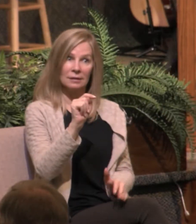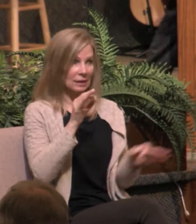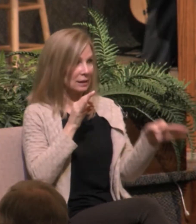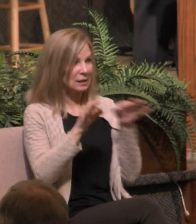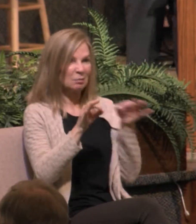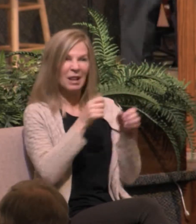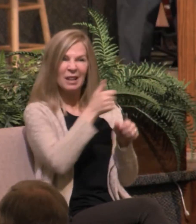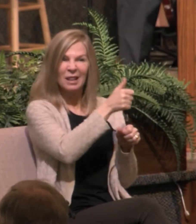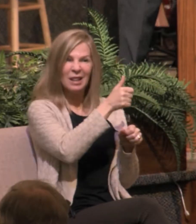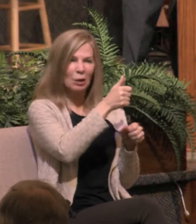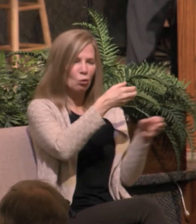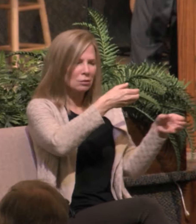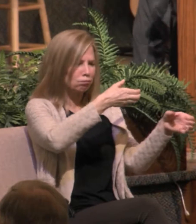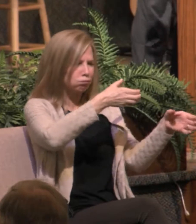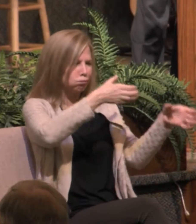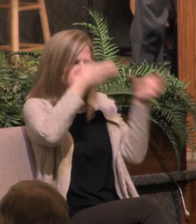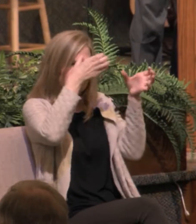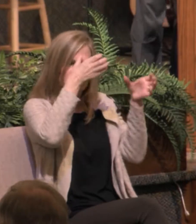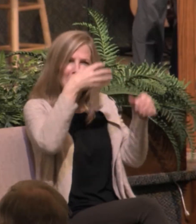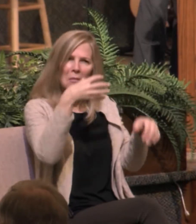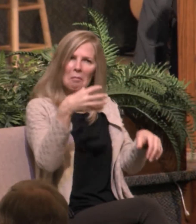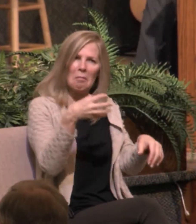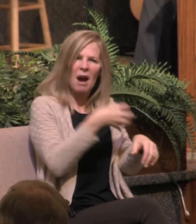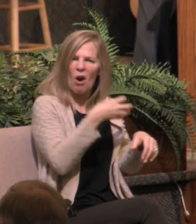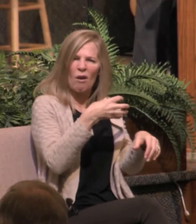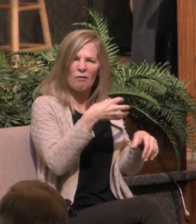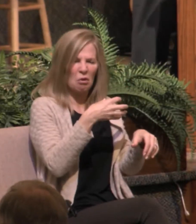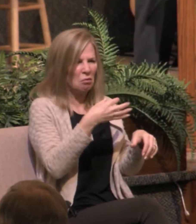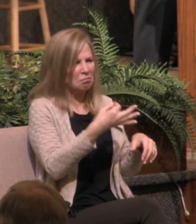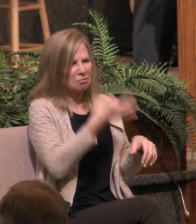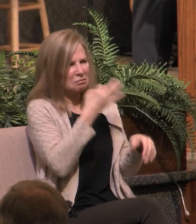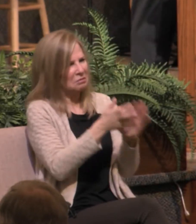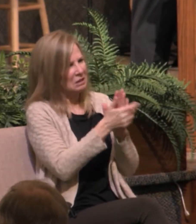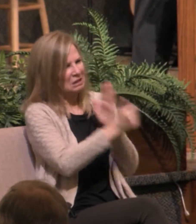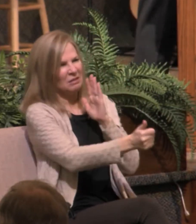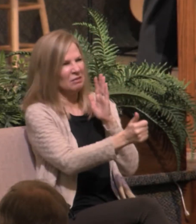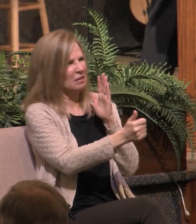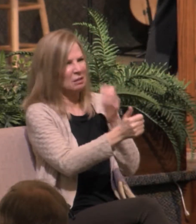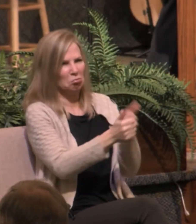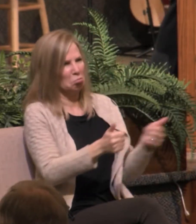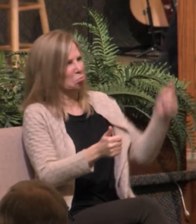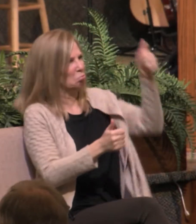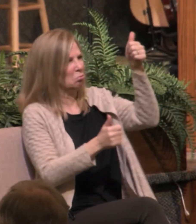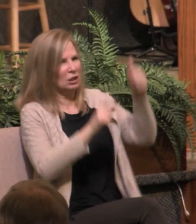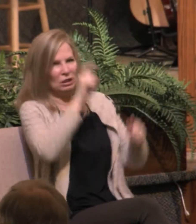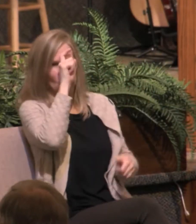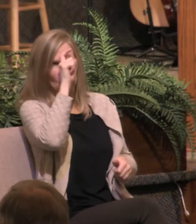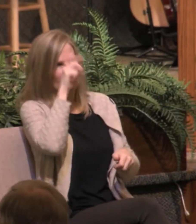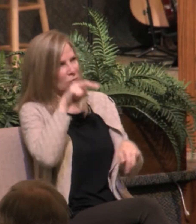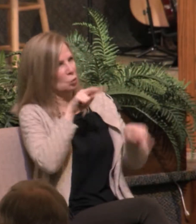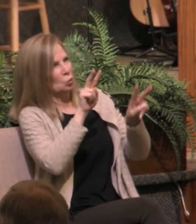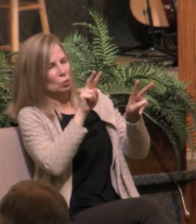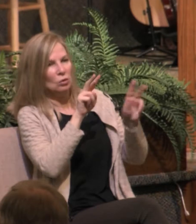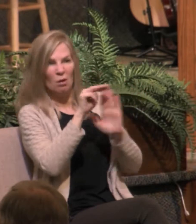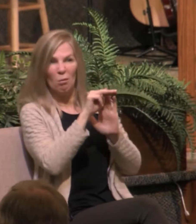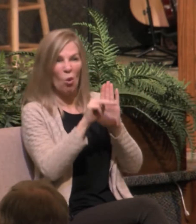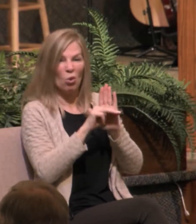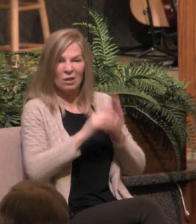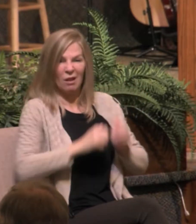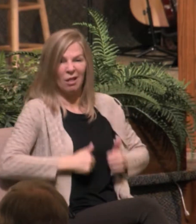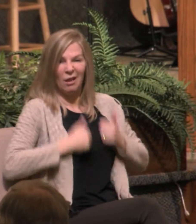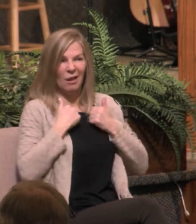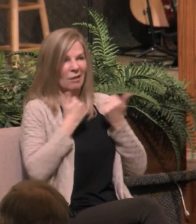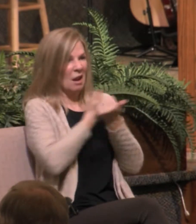was powerful, he was a gifted man, he was the cream of the crop of Egyptian royalty. Moses lived